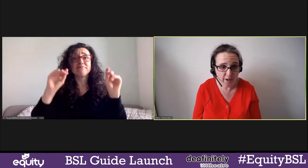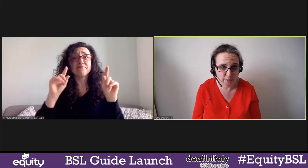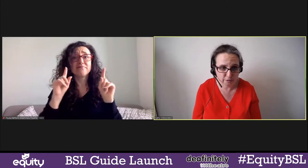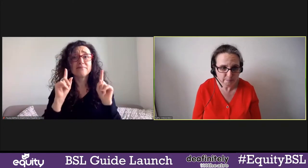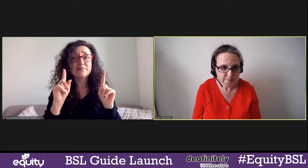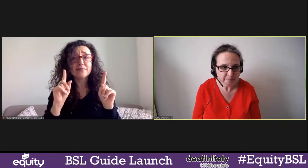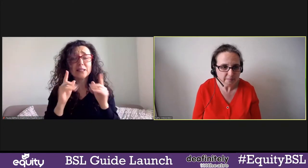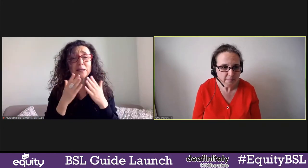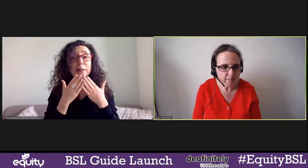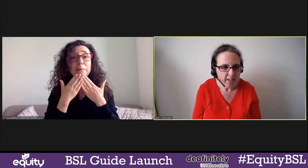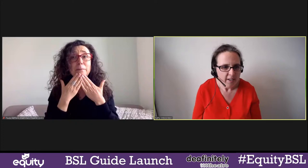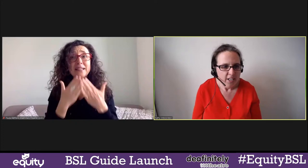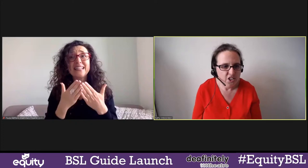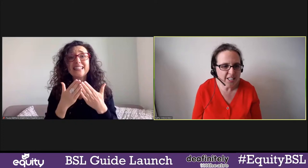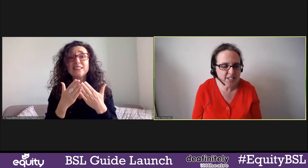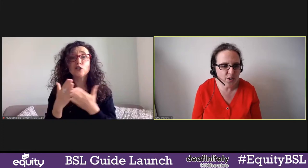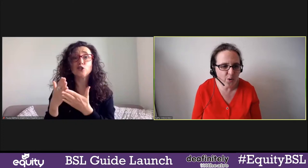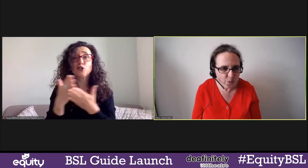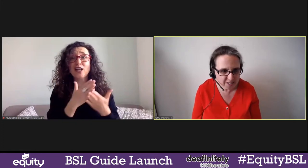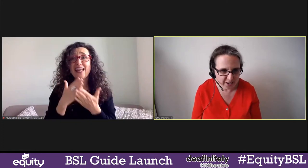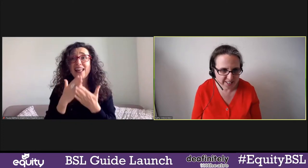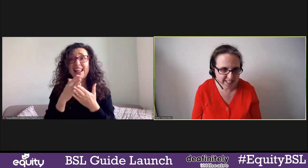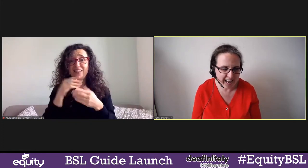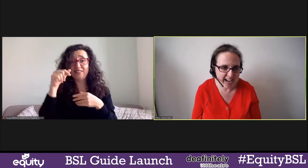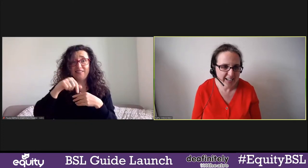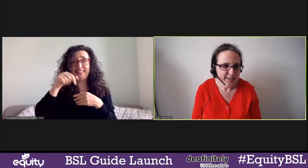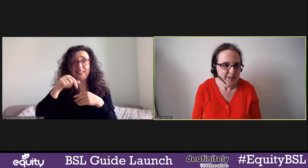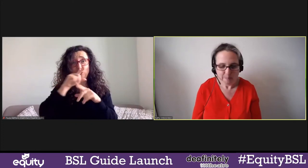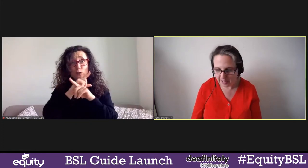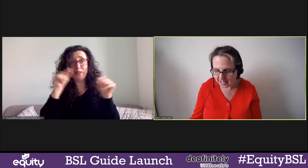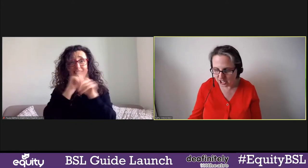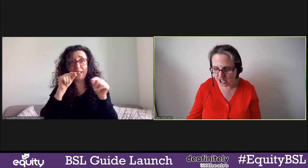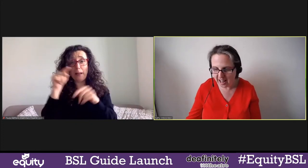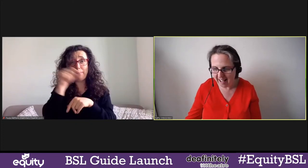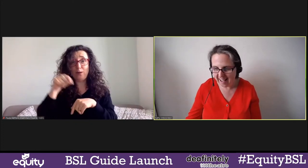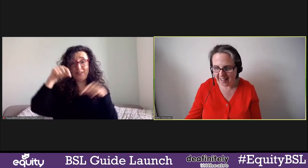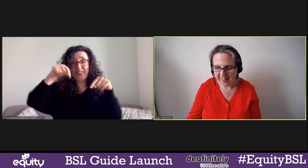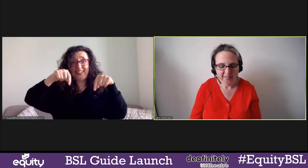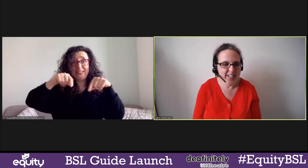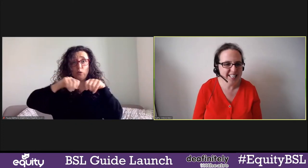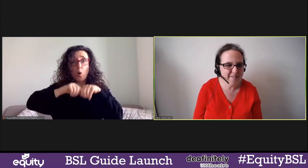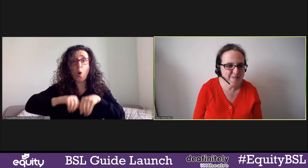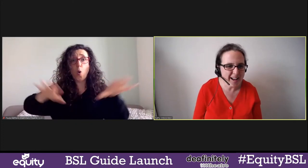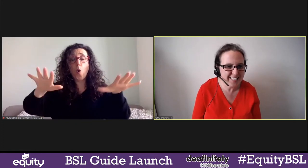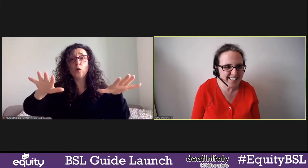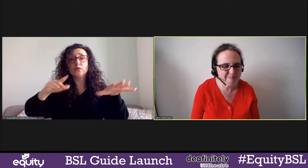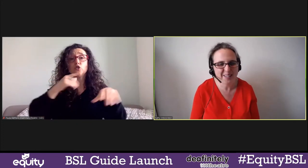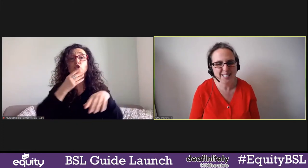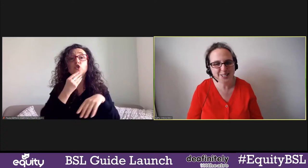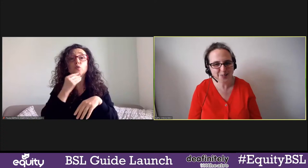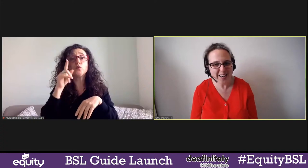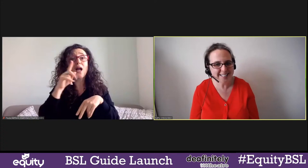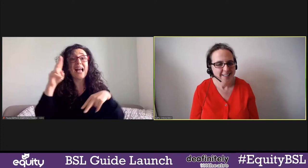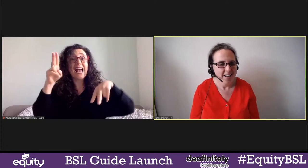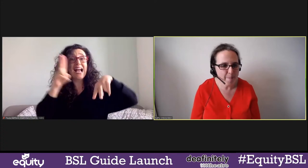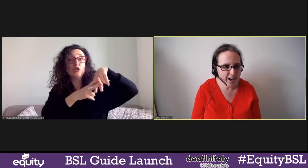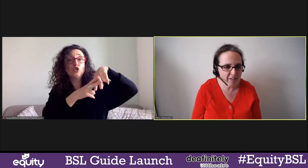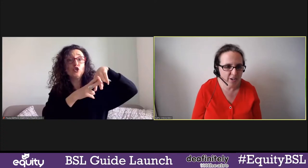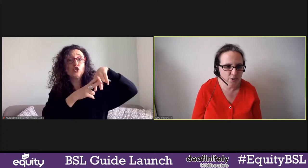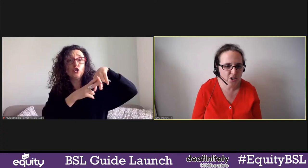12:30. Just also to say, please share this information. Please tweet about the launch of